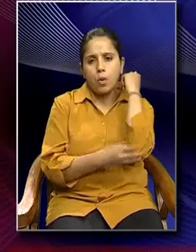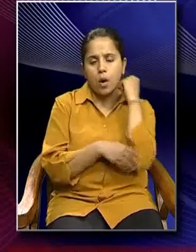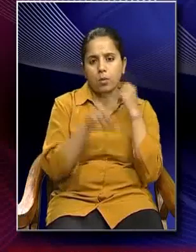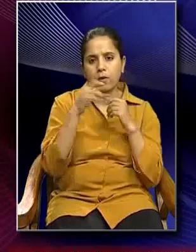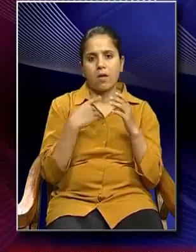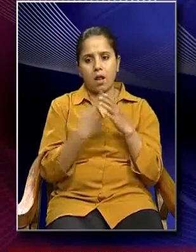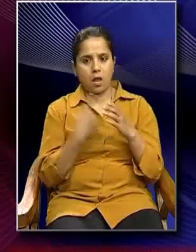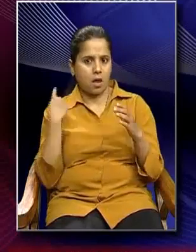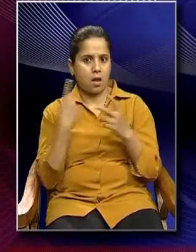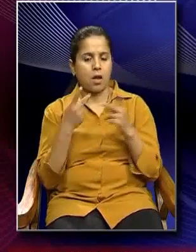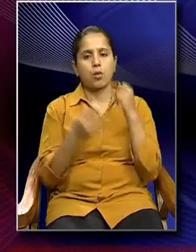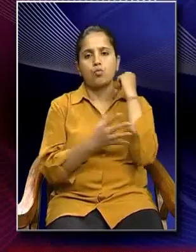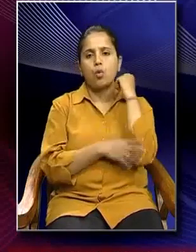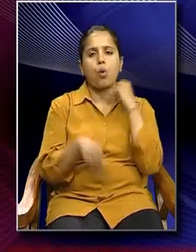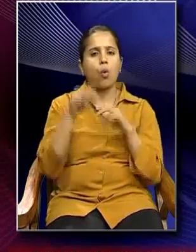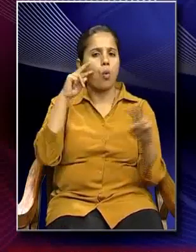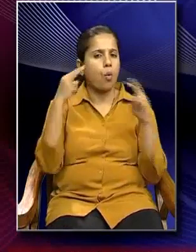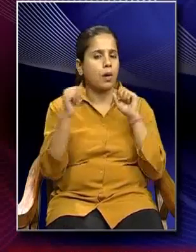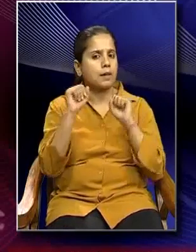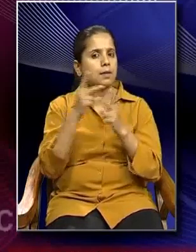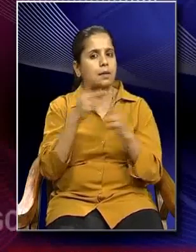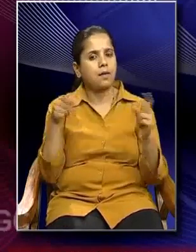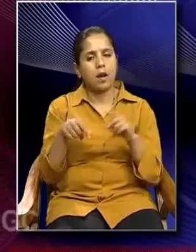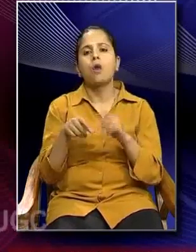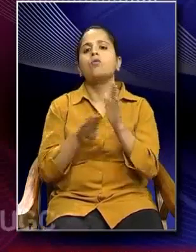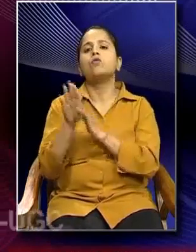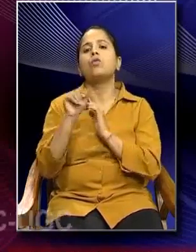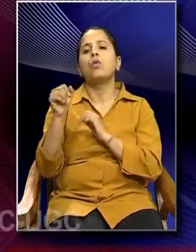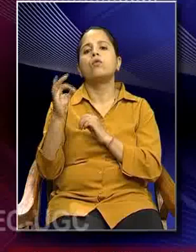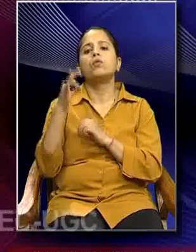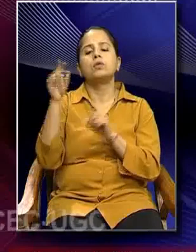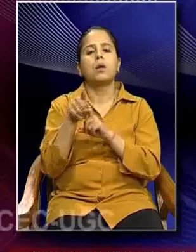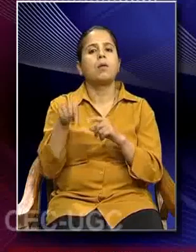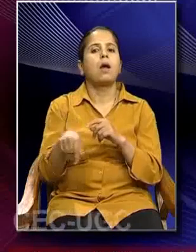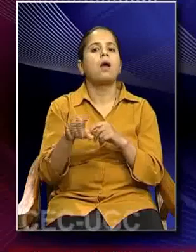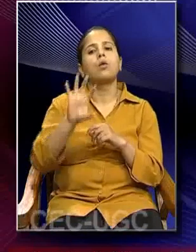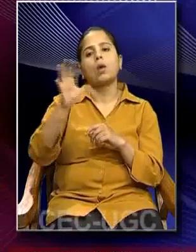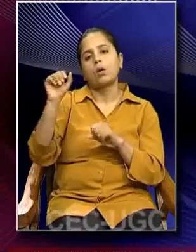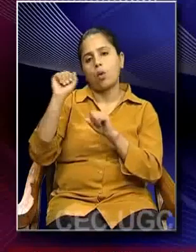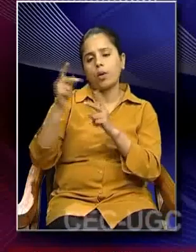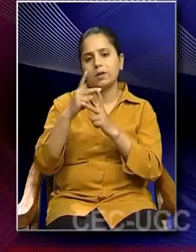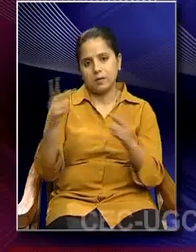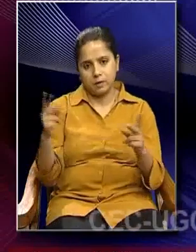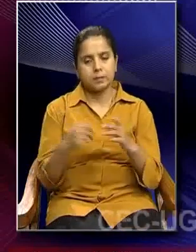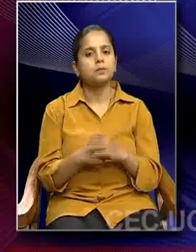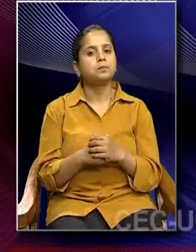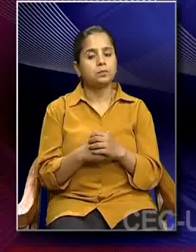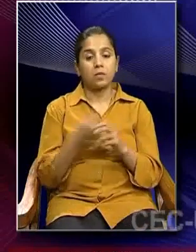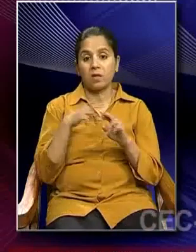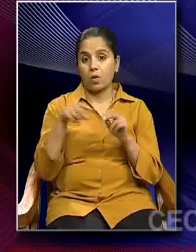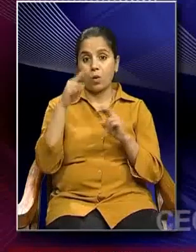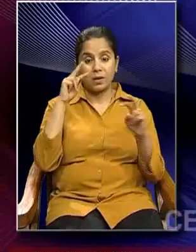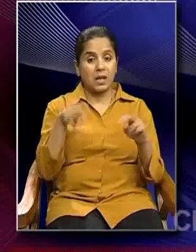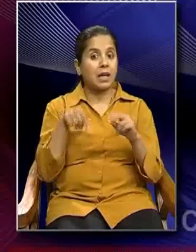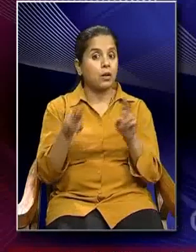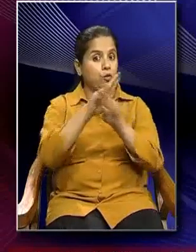deprivations and poor prospects of future development in these sending nations. If you look at the